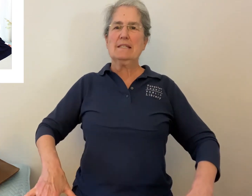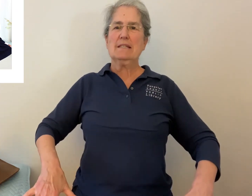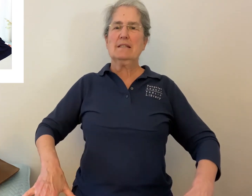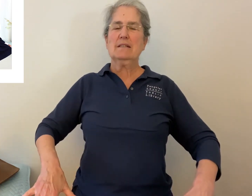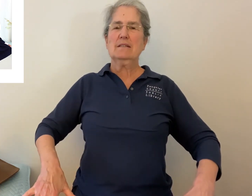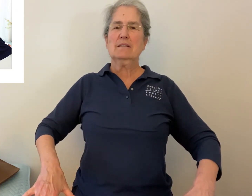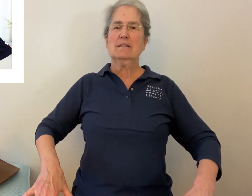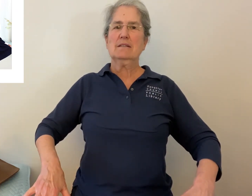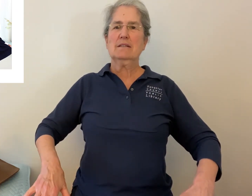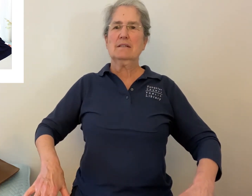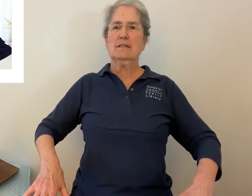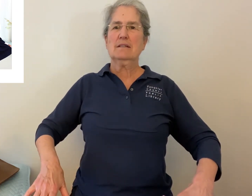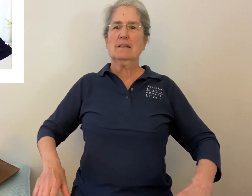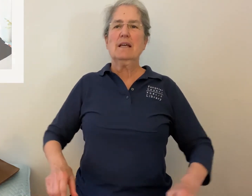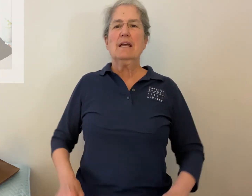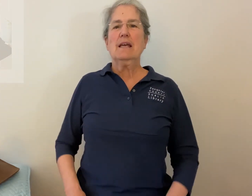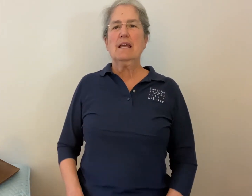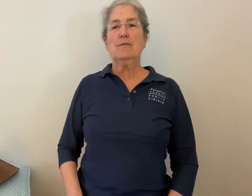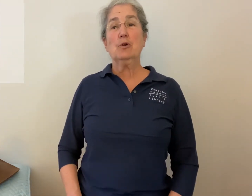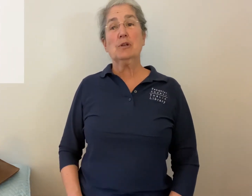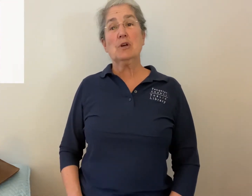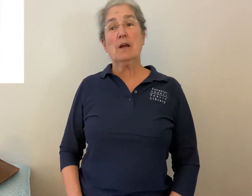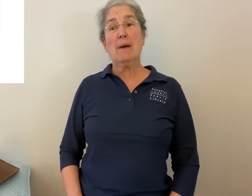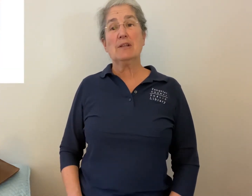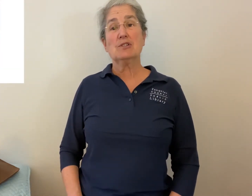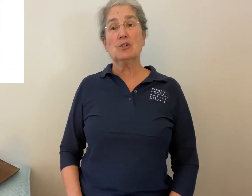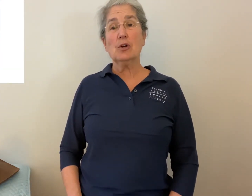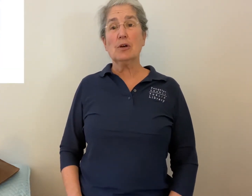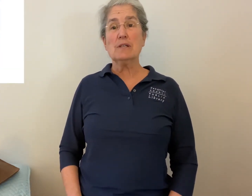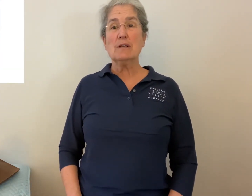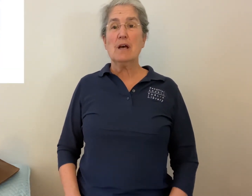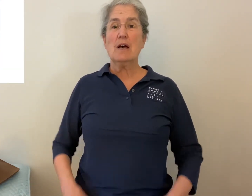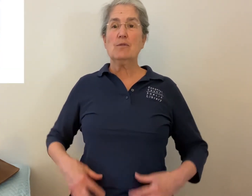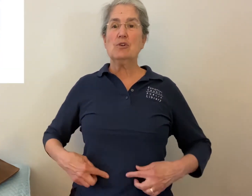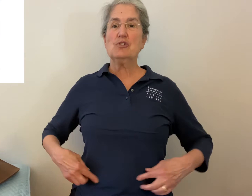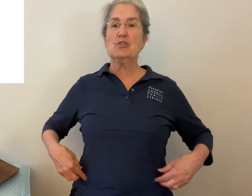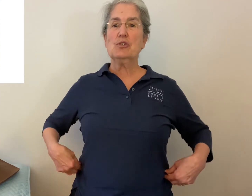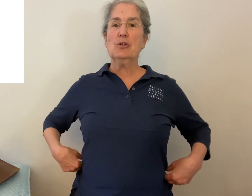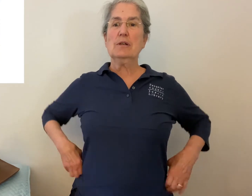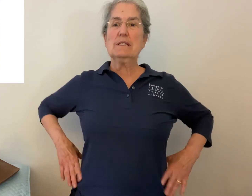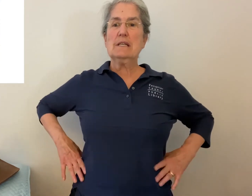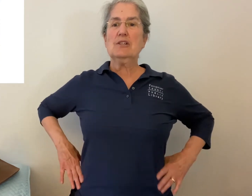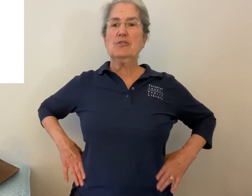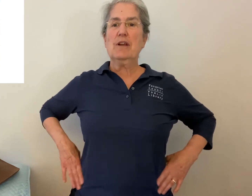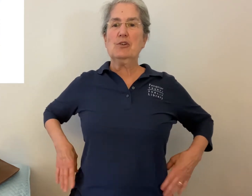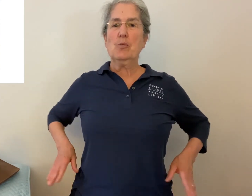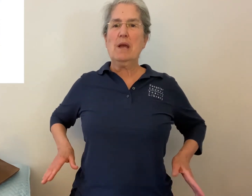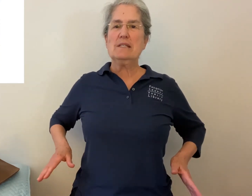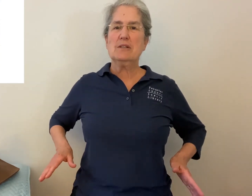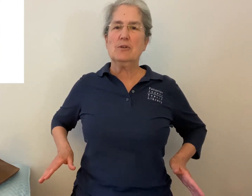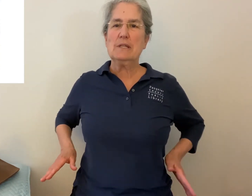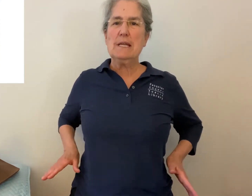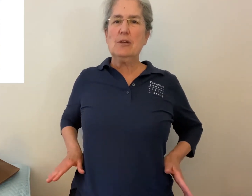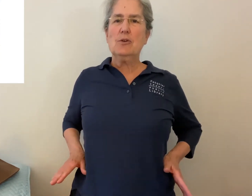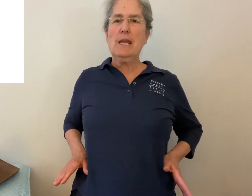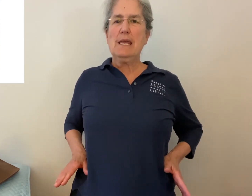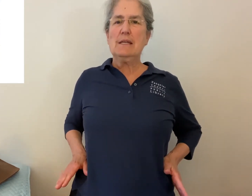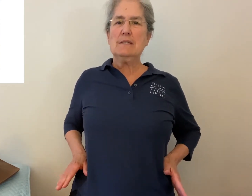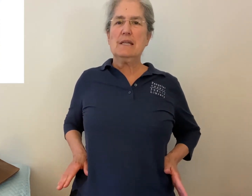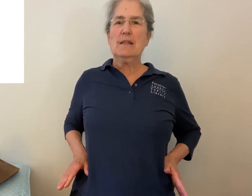Dress. If you're going to talk about a skirt, of course your skirt starts around your waist. So you're going to take your hands and they'll